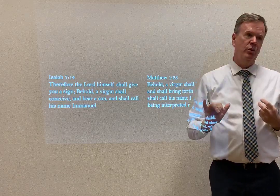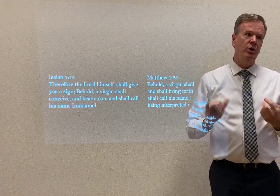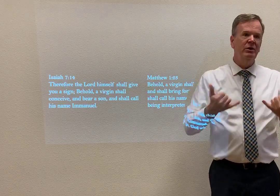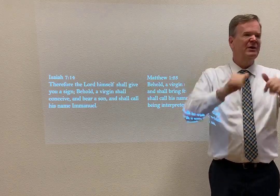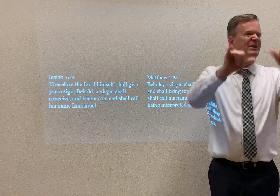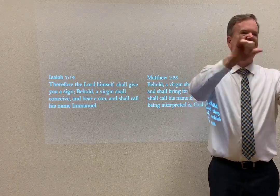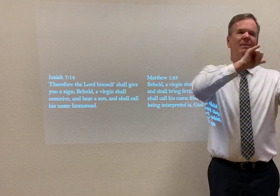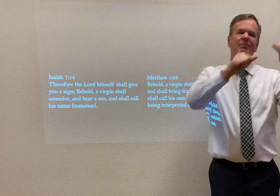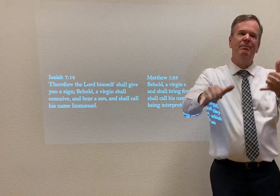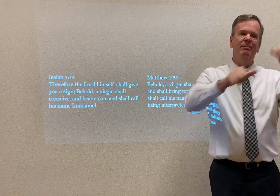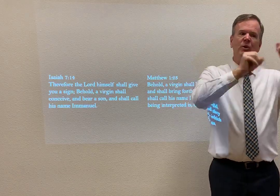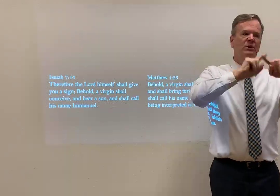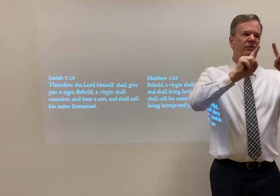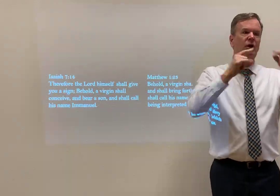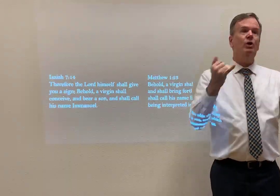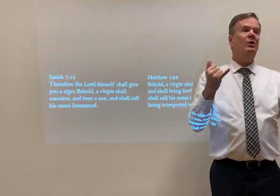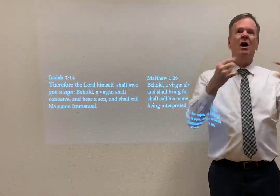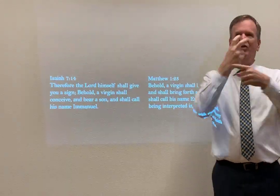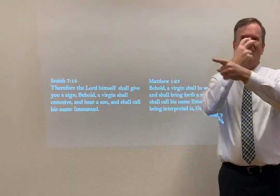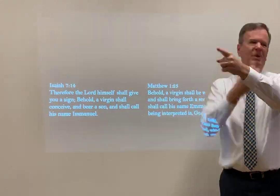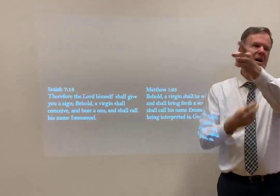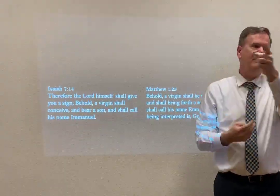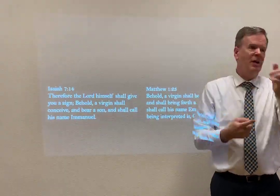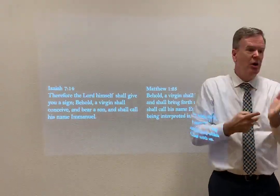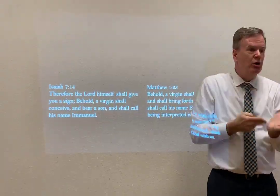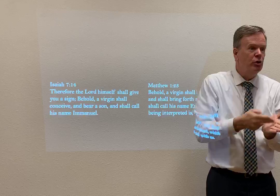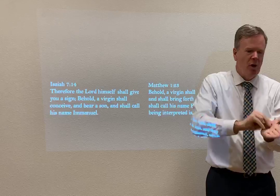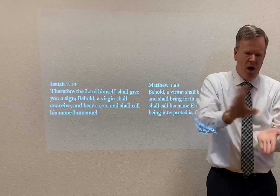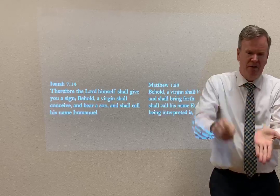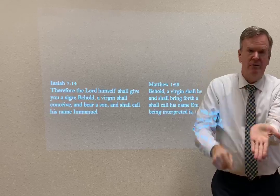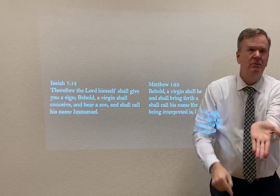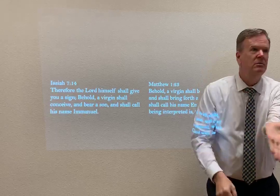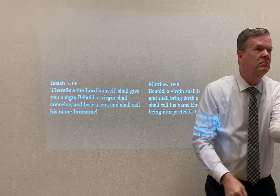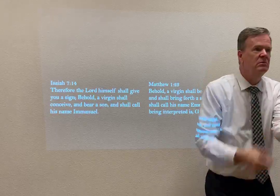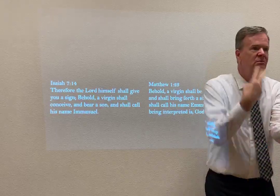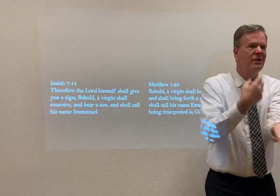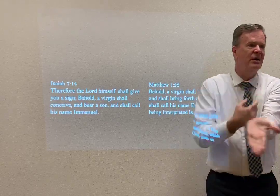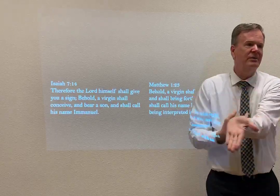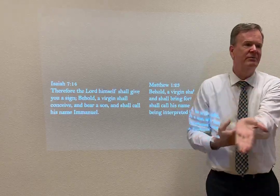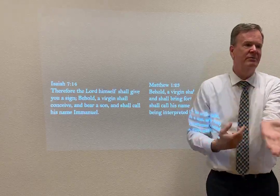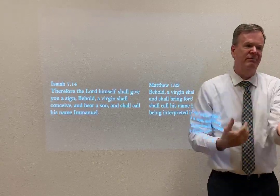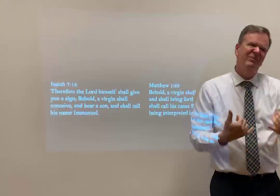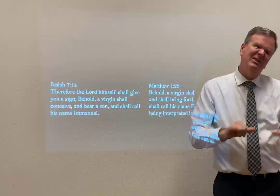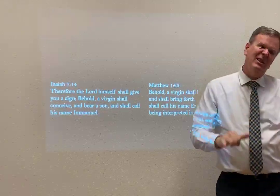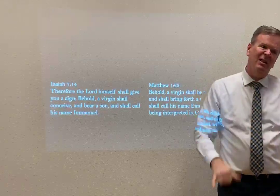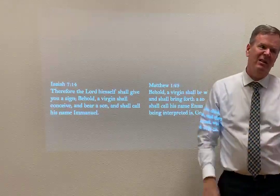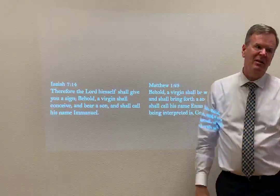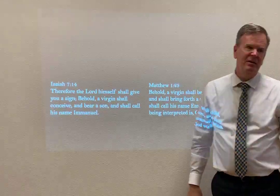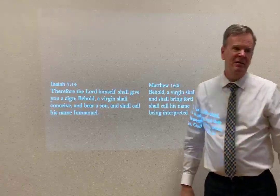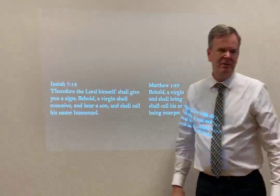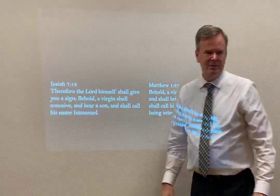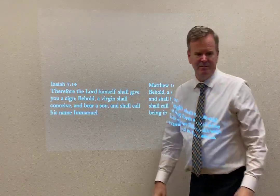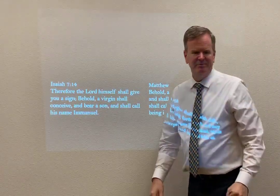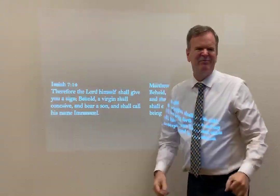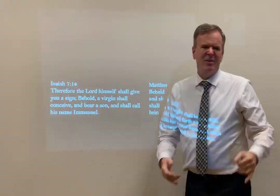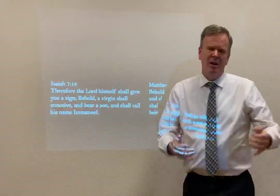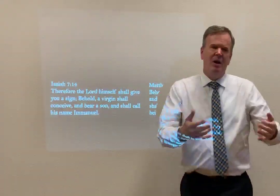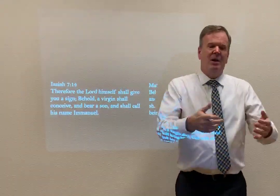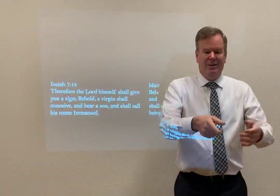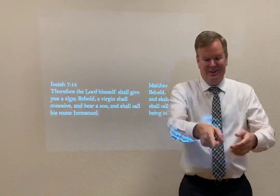lot of people today that are equally as blind. There's no difference, right? You can show the truth to a lot of people, and there's a lot of people who are willfully blind to the